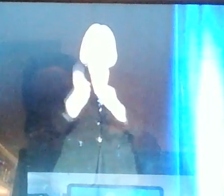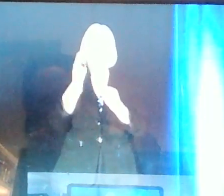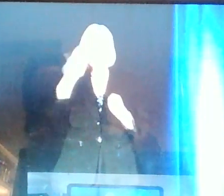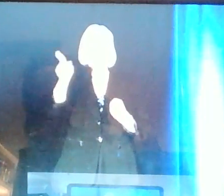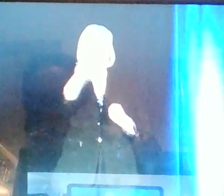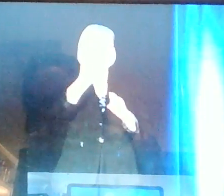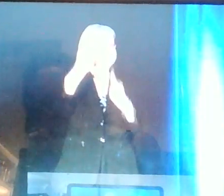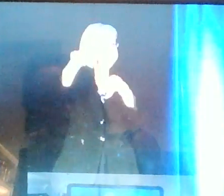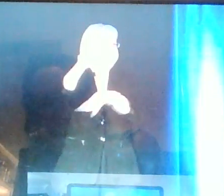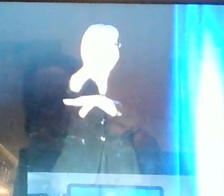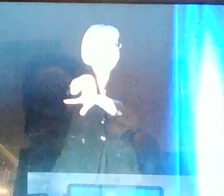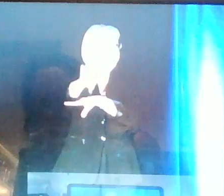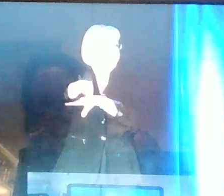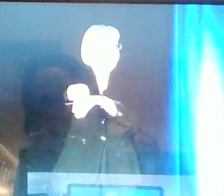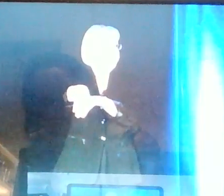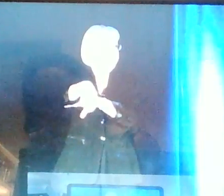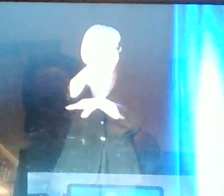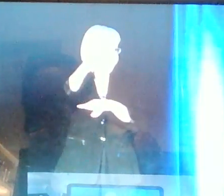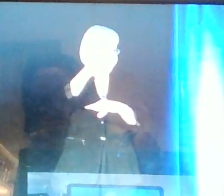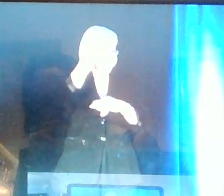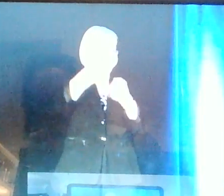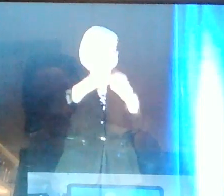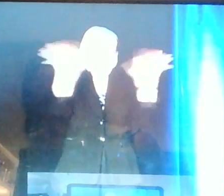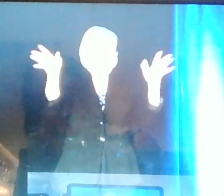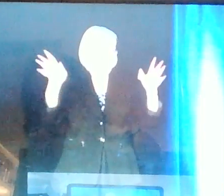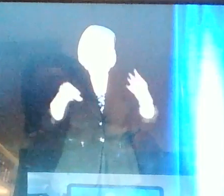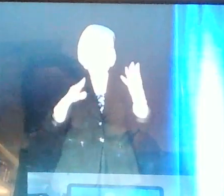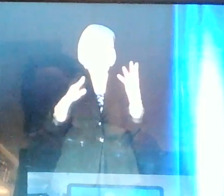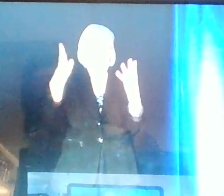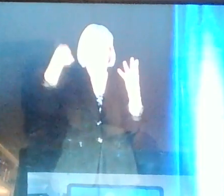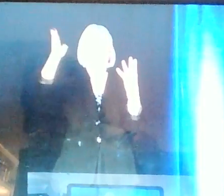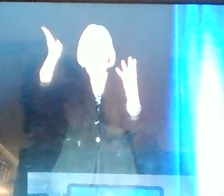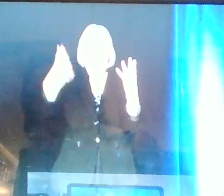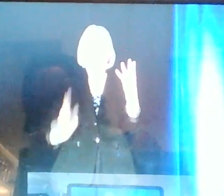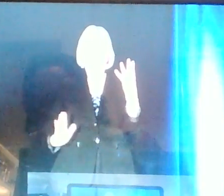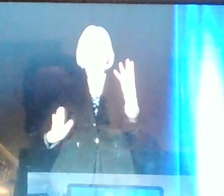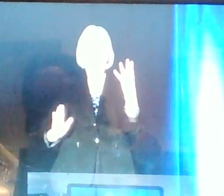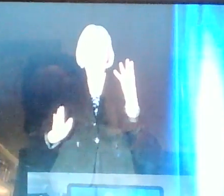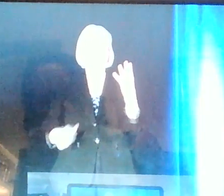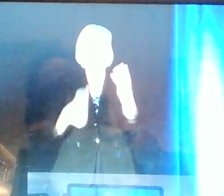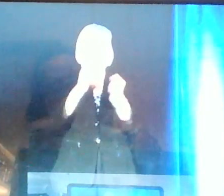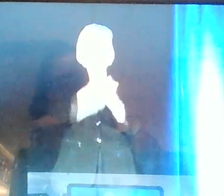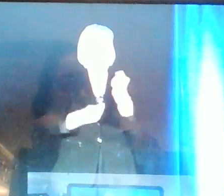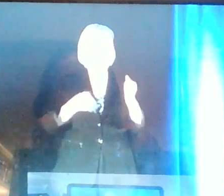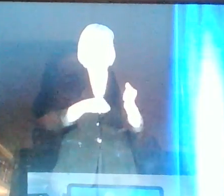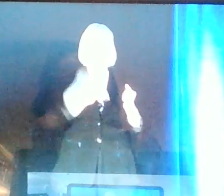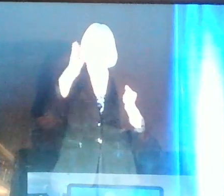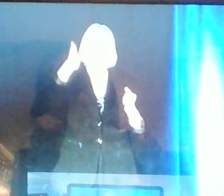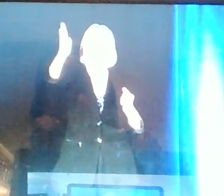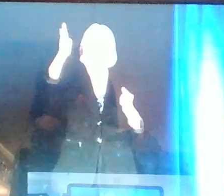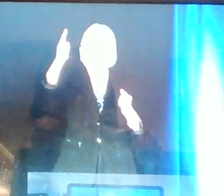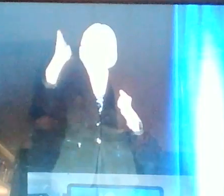Today you have to think which workshop you're going to go to for the afternoon. And I want to make clear, there are 4 presenters,